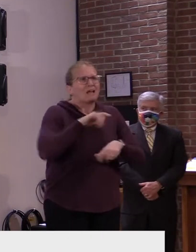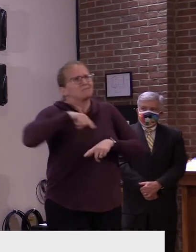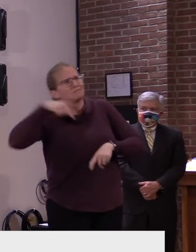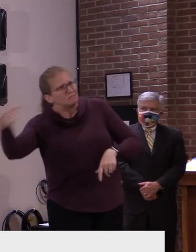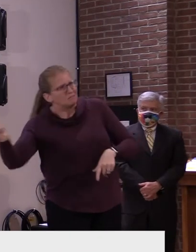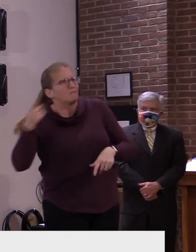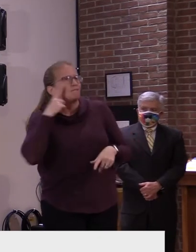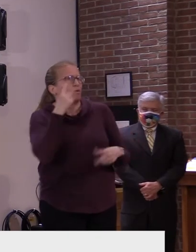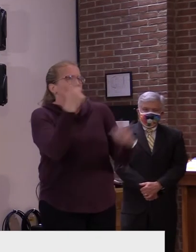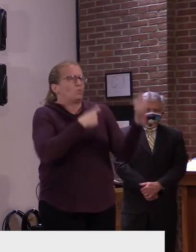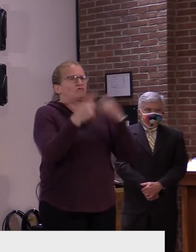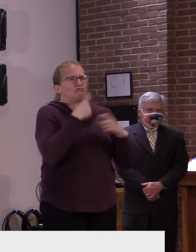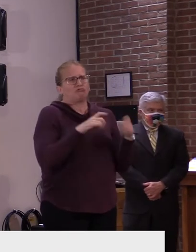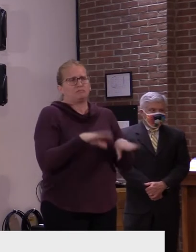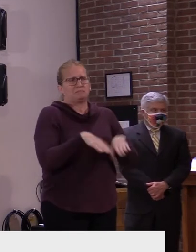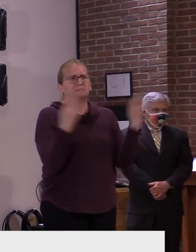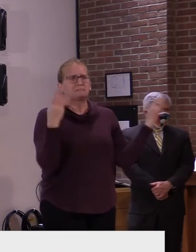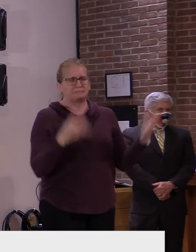a